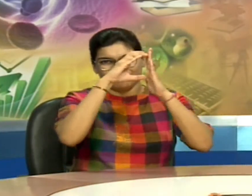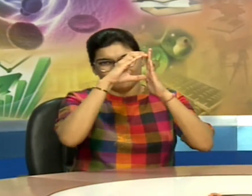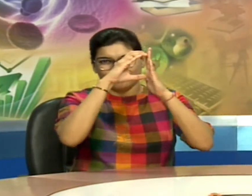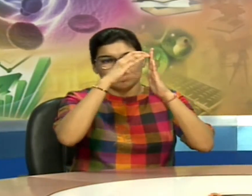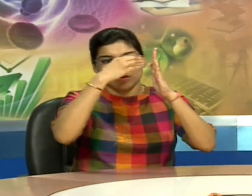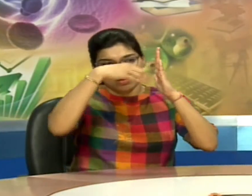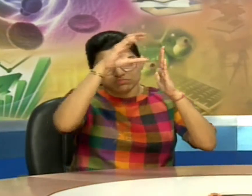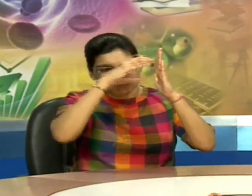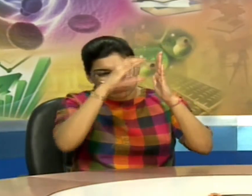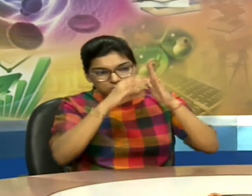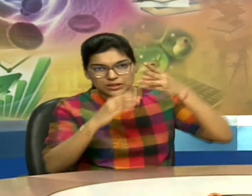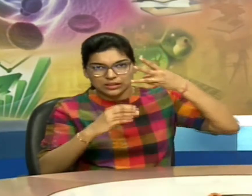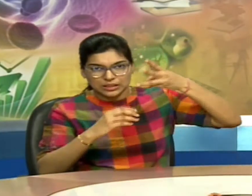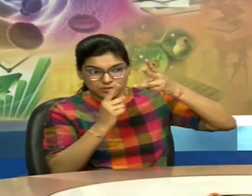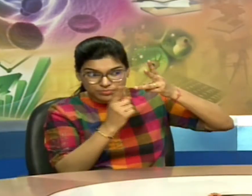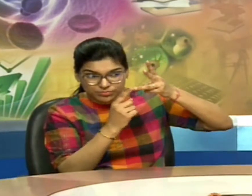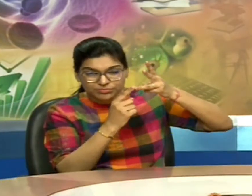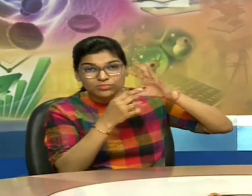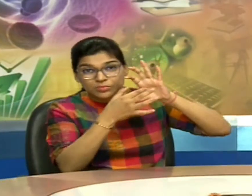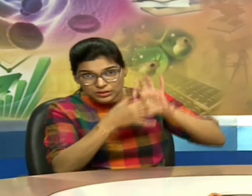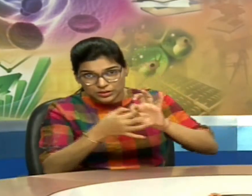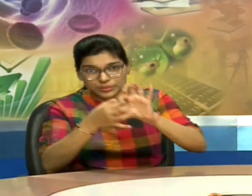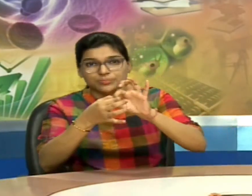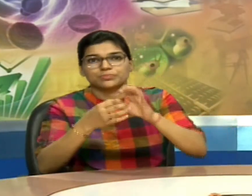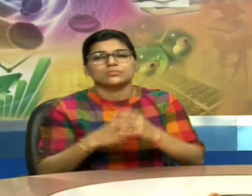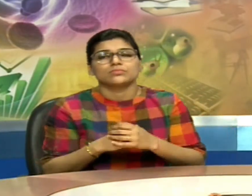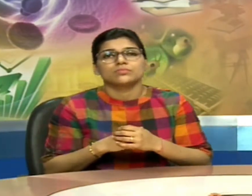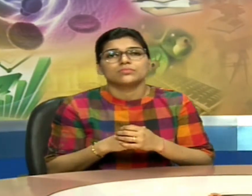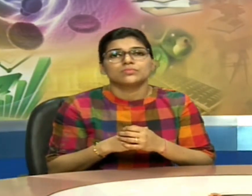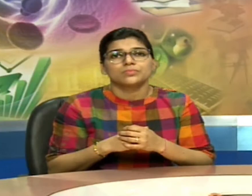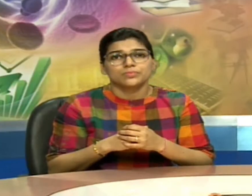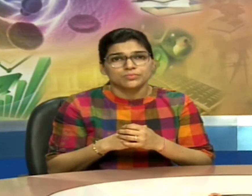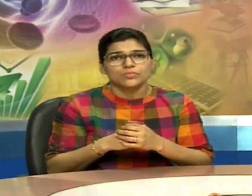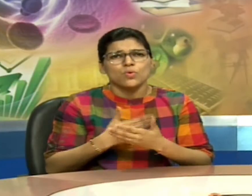This stanza talks about, this is the third stanza, talks about